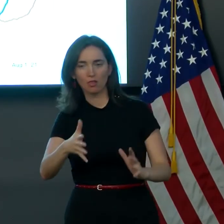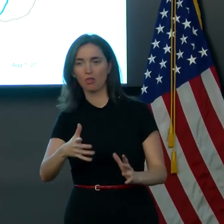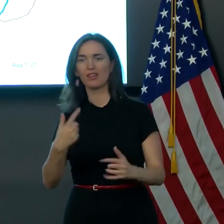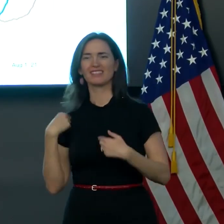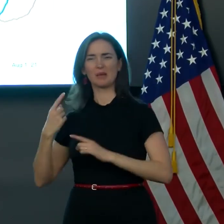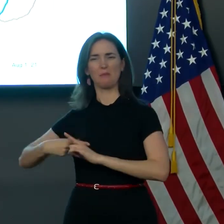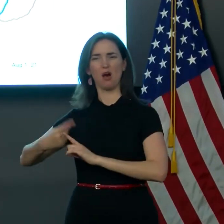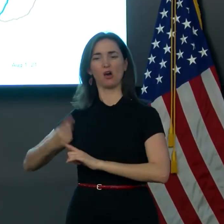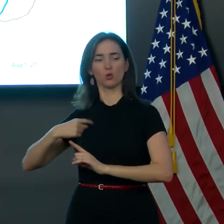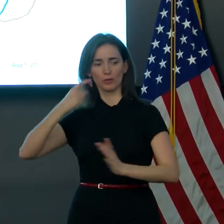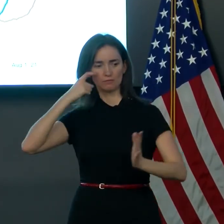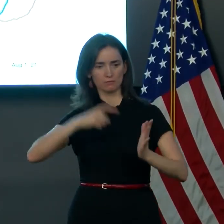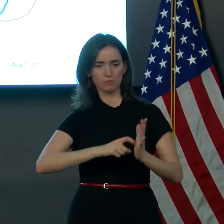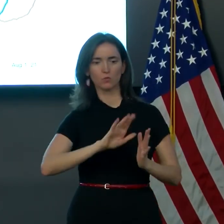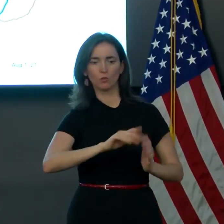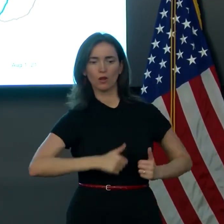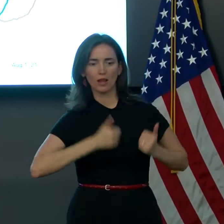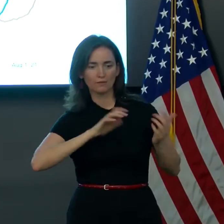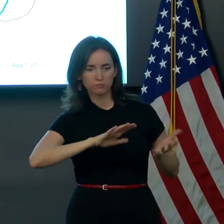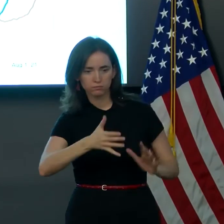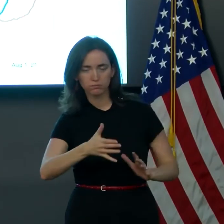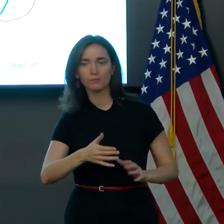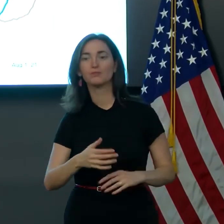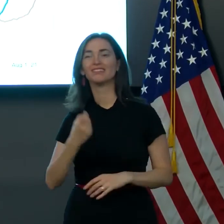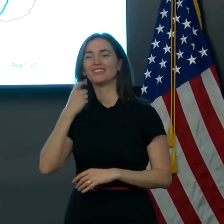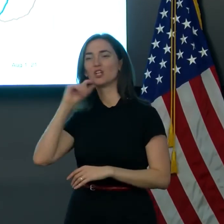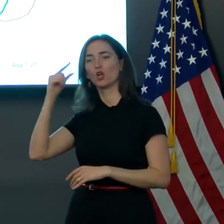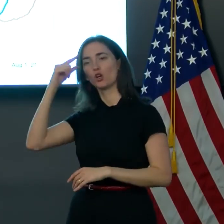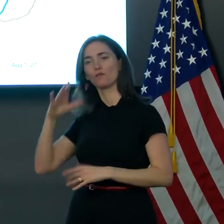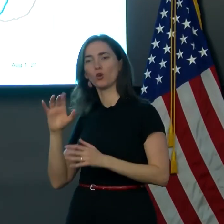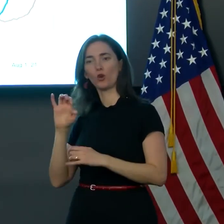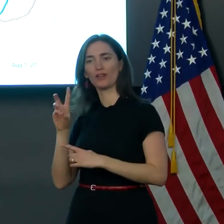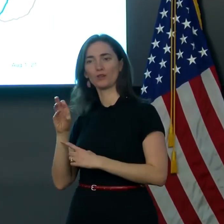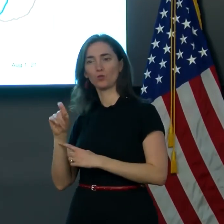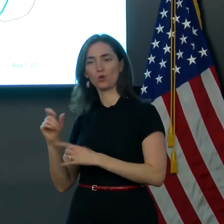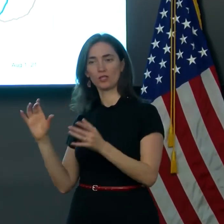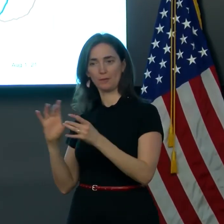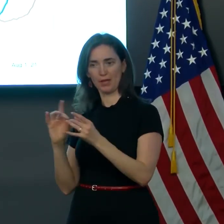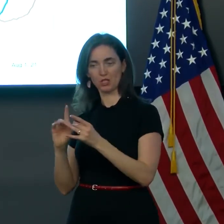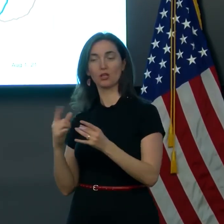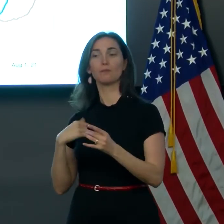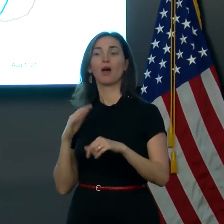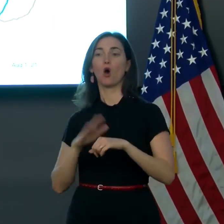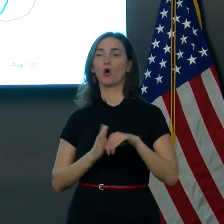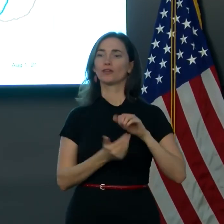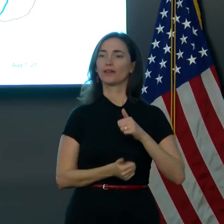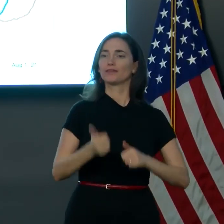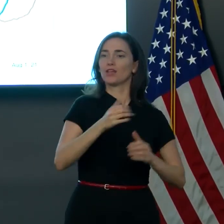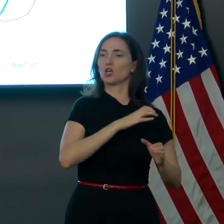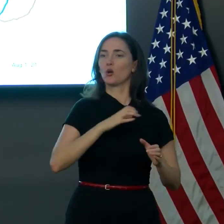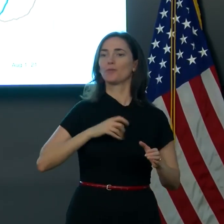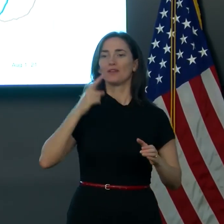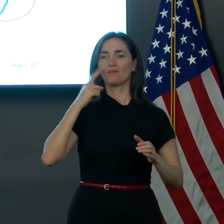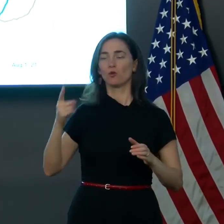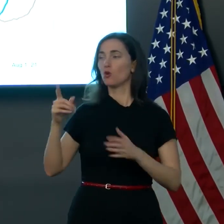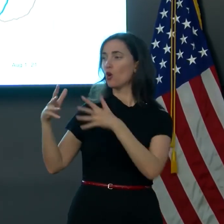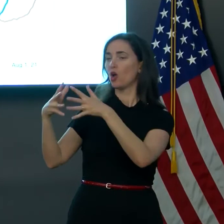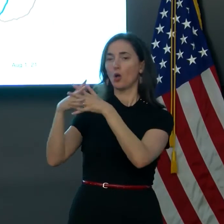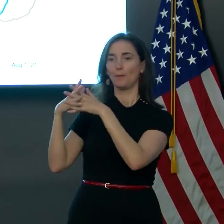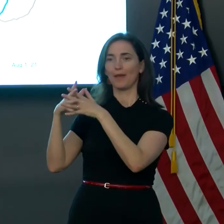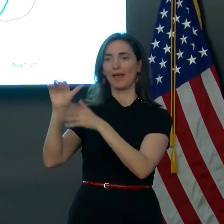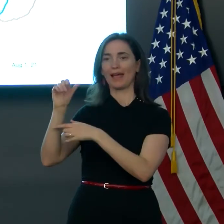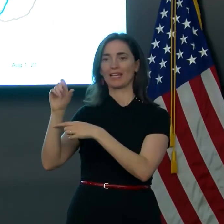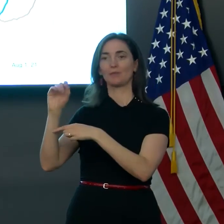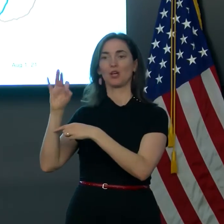for months and months on end. As Governor Edwards mentioned, I am also on our executive committee for the Louisiana chapter of the American Academy